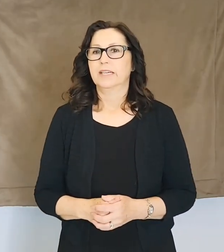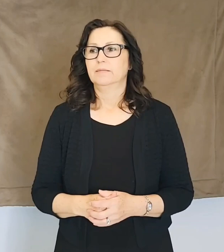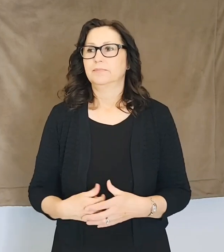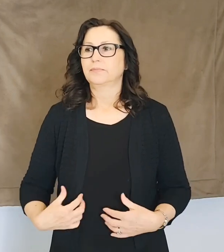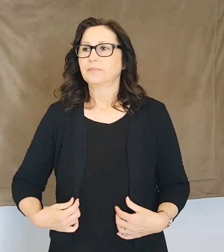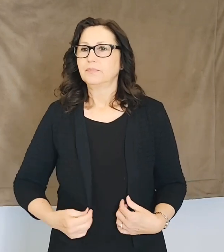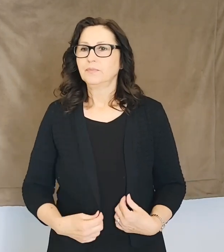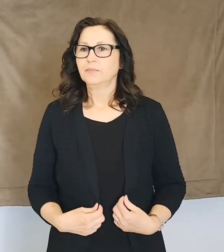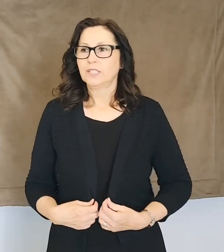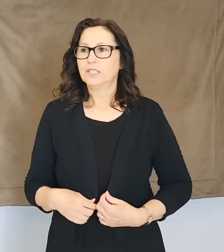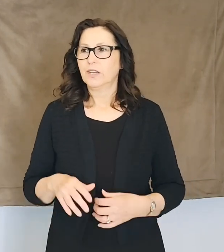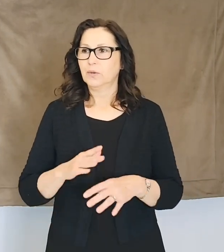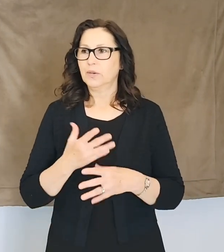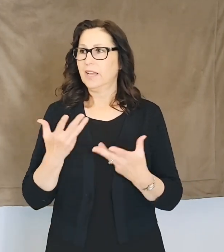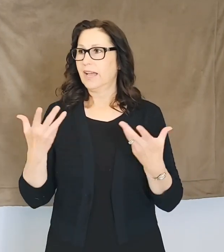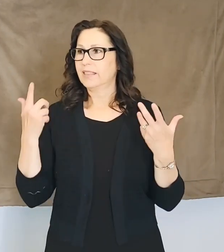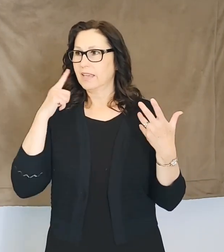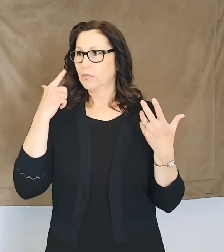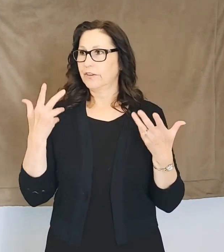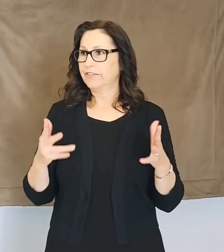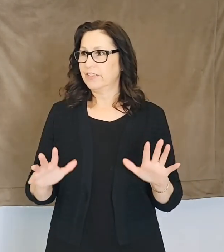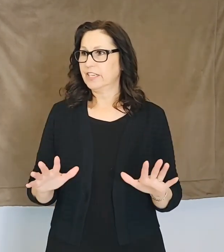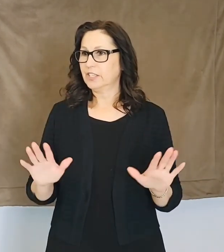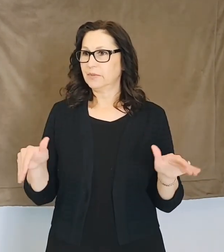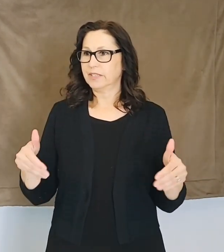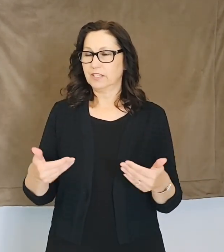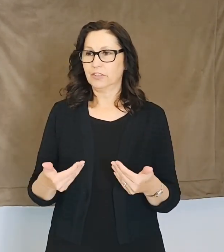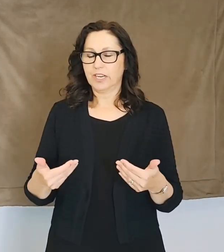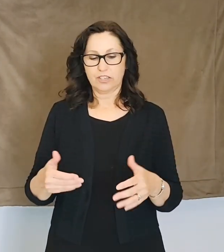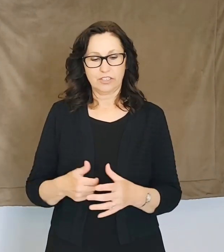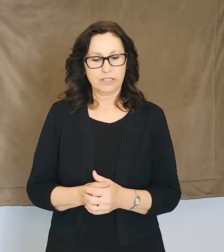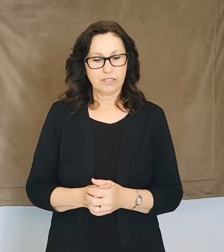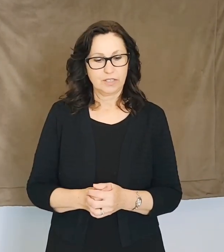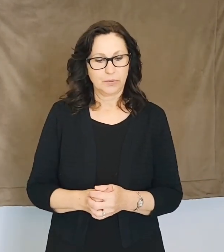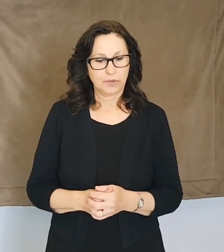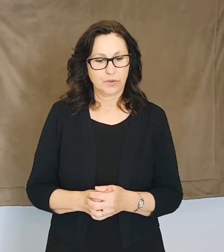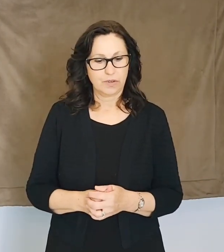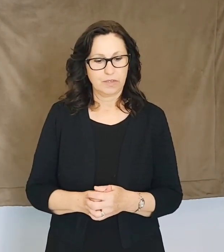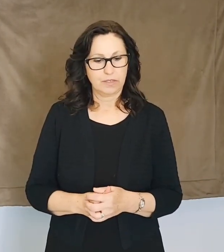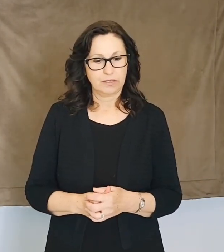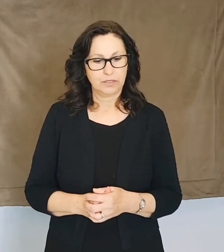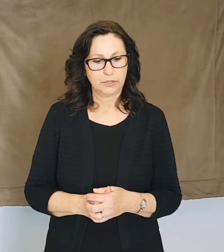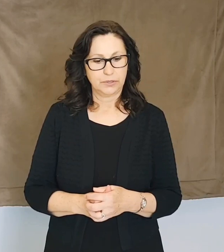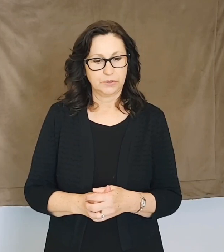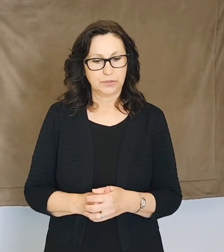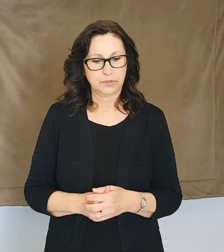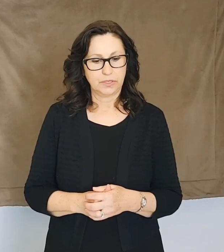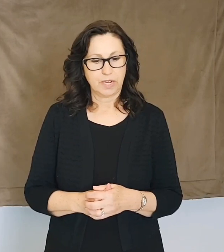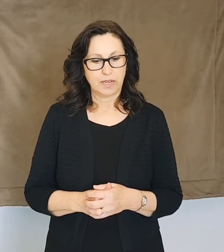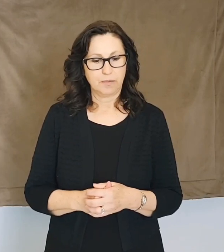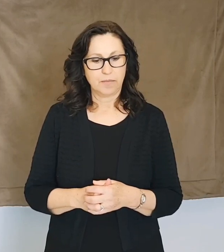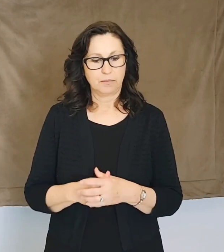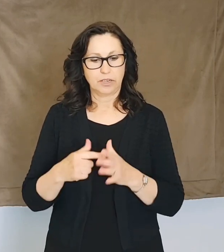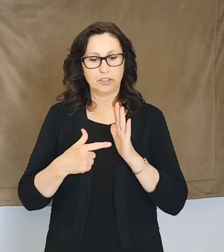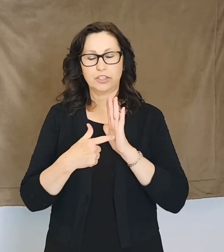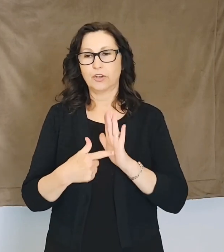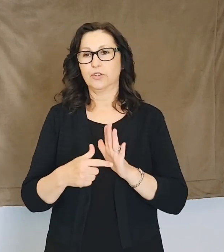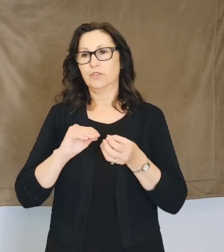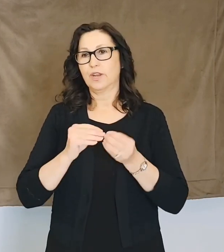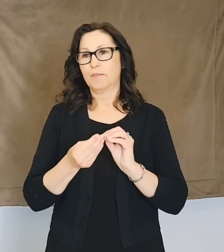right, so I think we're finished with the introduction. So we'll go on to, I'm gonna show you